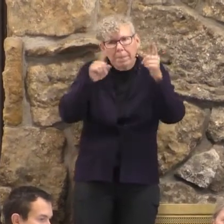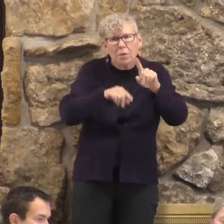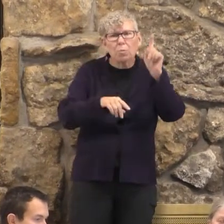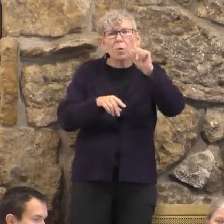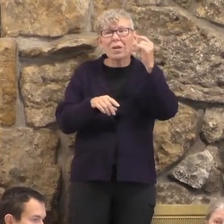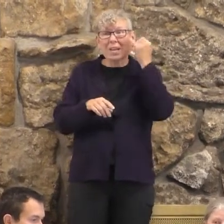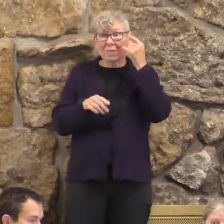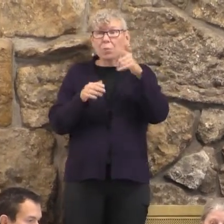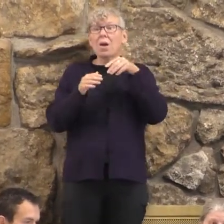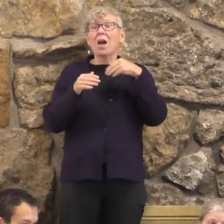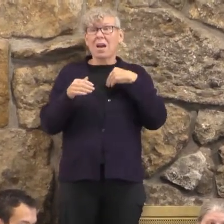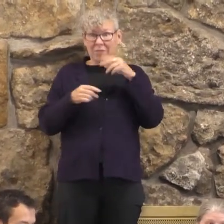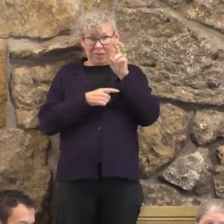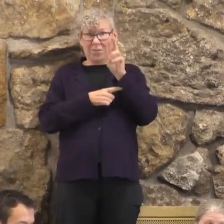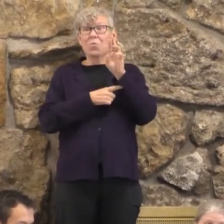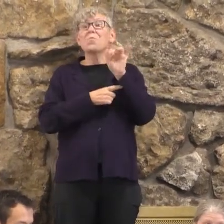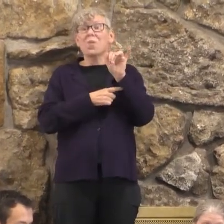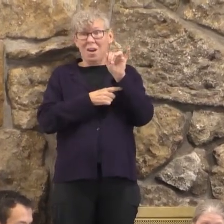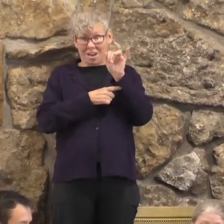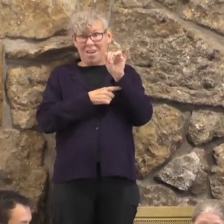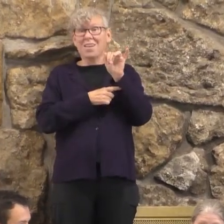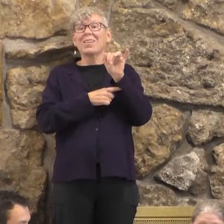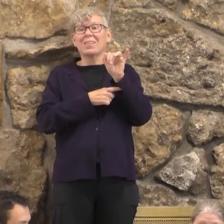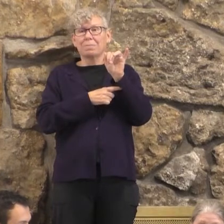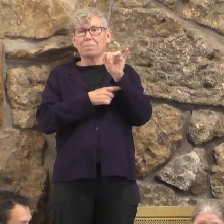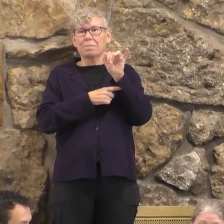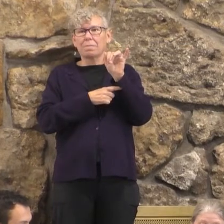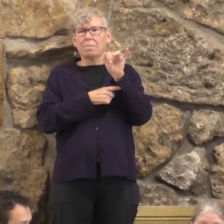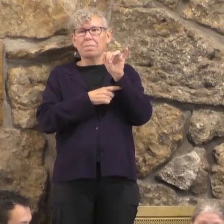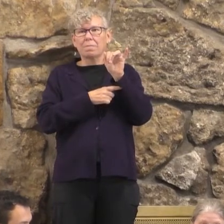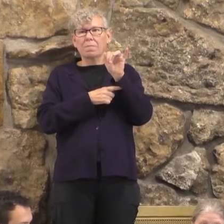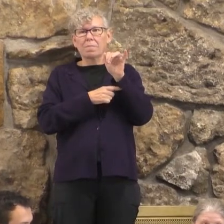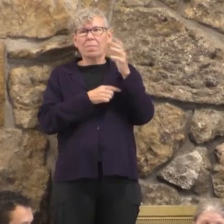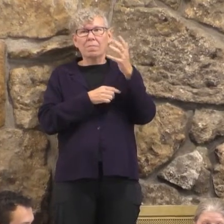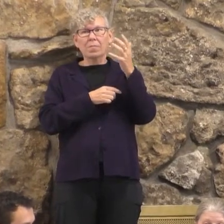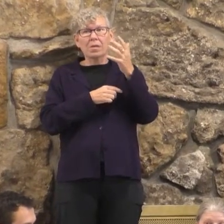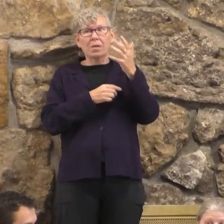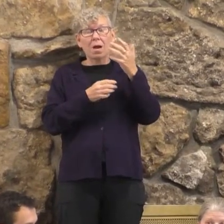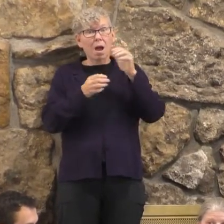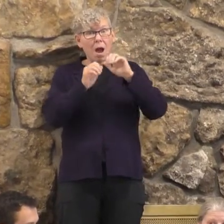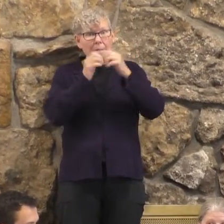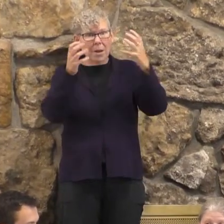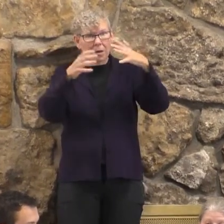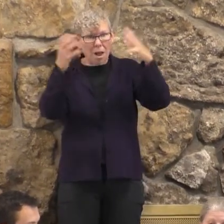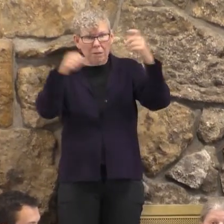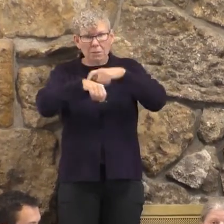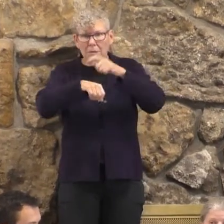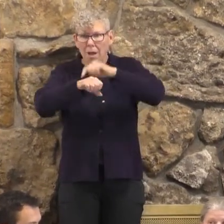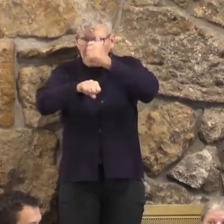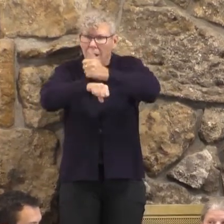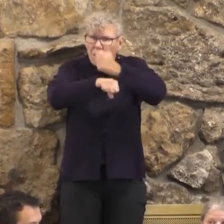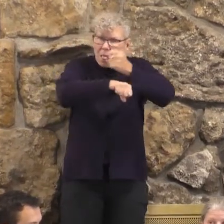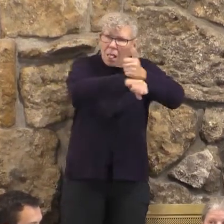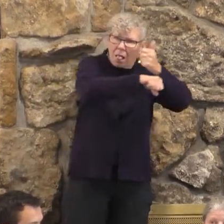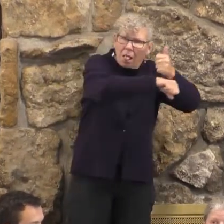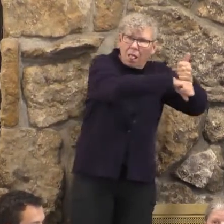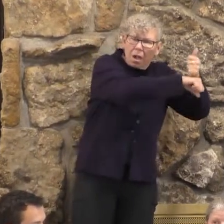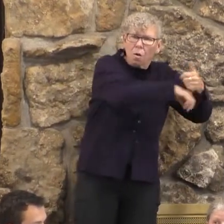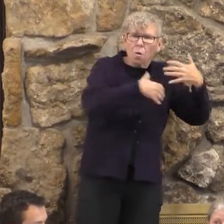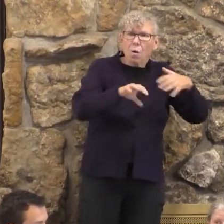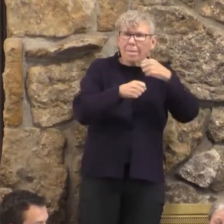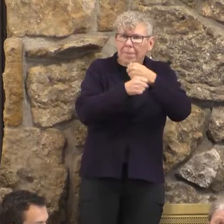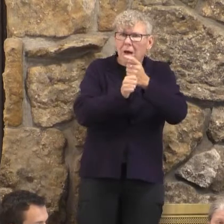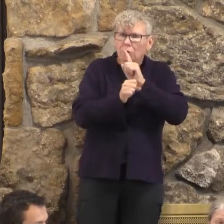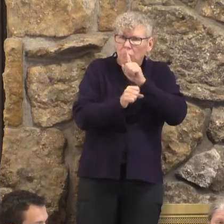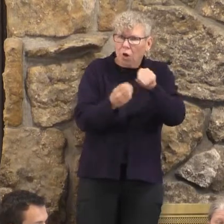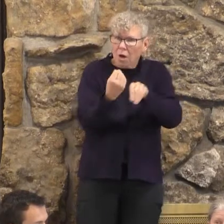VRI, the setup time and making sure the connection works at least 10 or 15 minutes